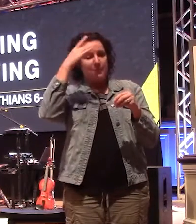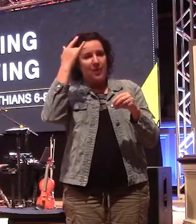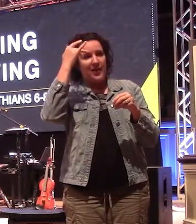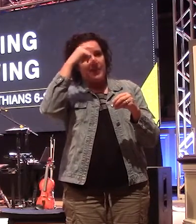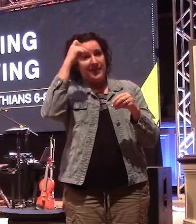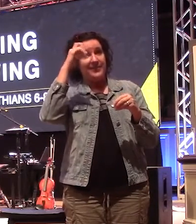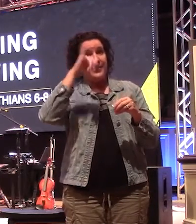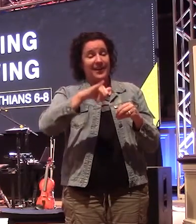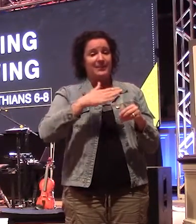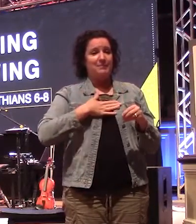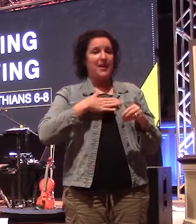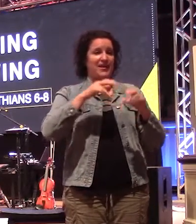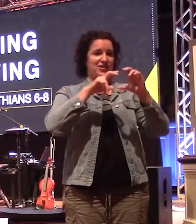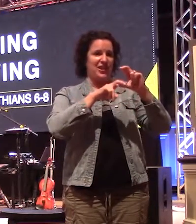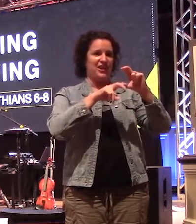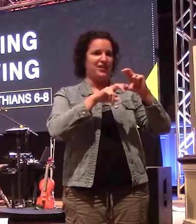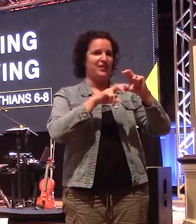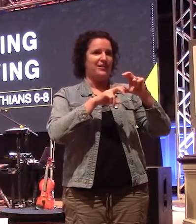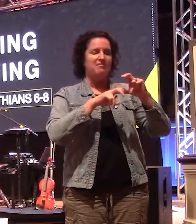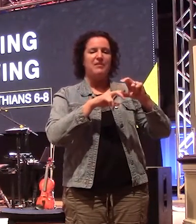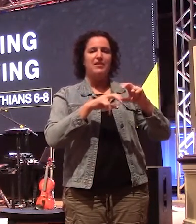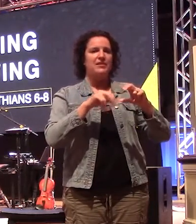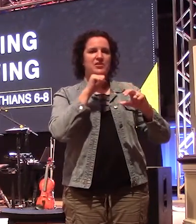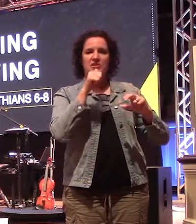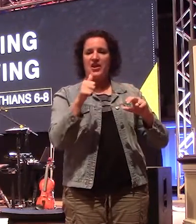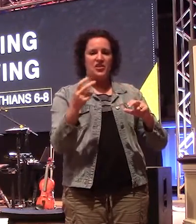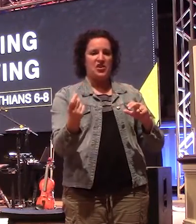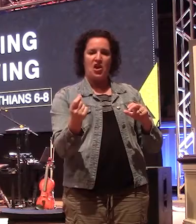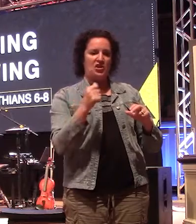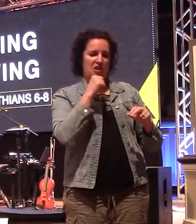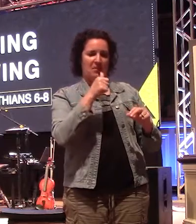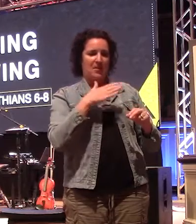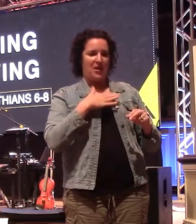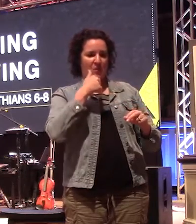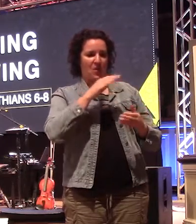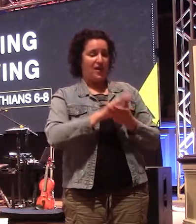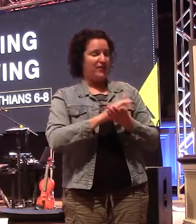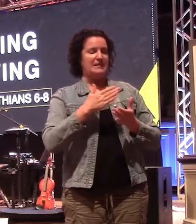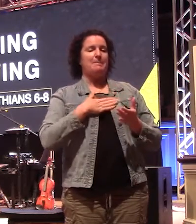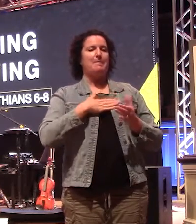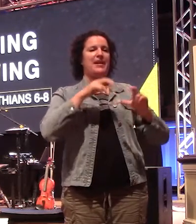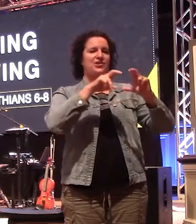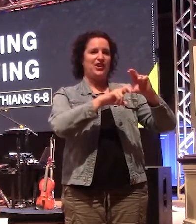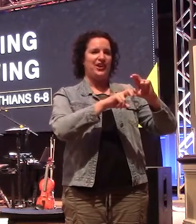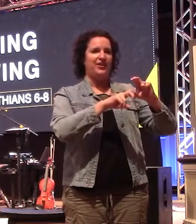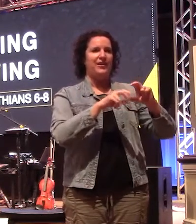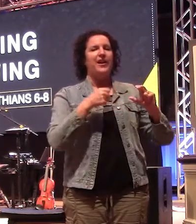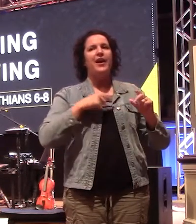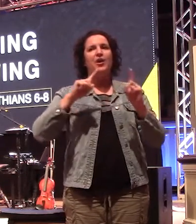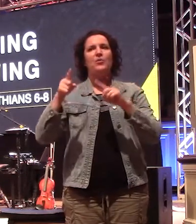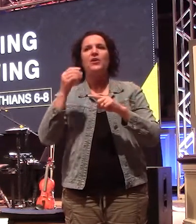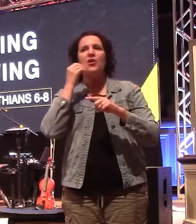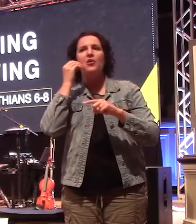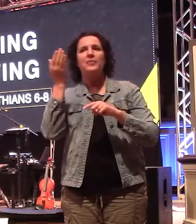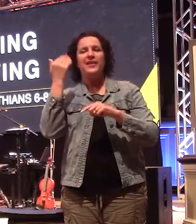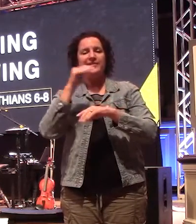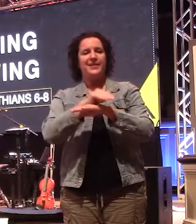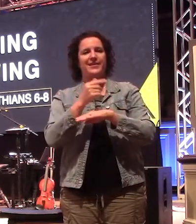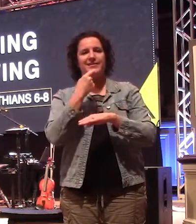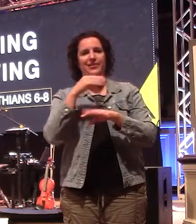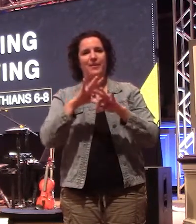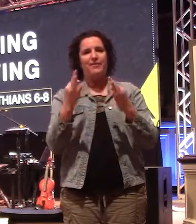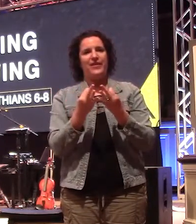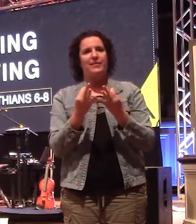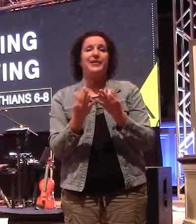kids out of the chair, the dog out of the chair, the wife out of the chair. That is my chair. I went home last night and I said to my family, you know, there